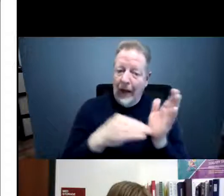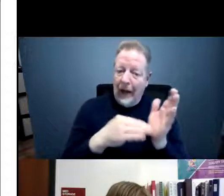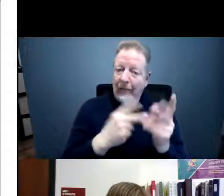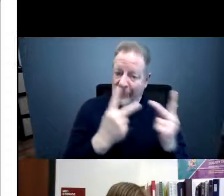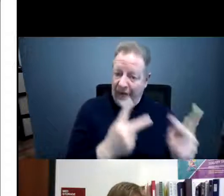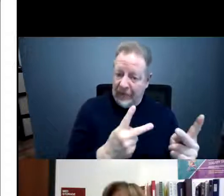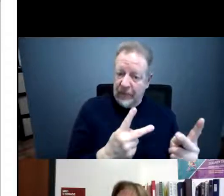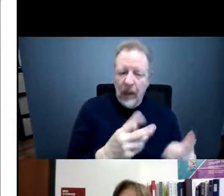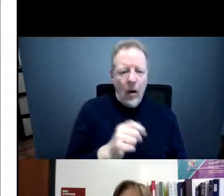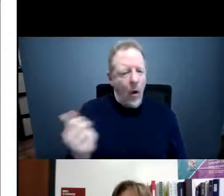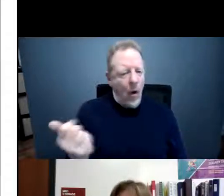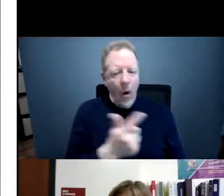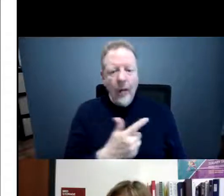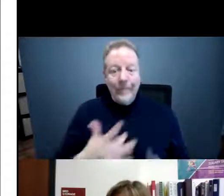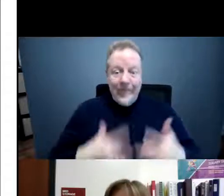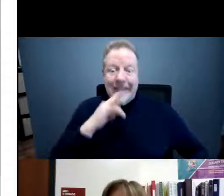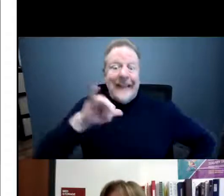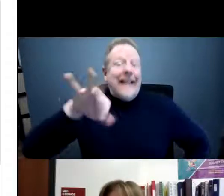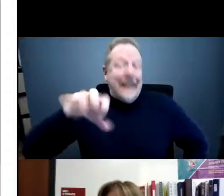were all very eager to say yes, which was great.